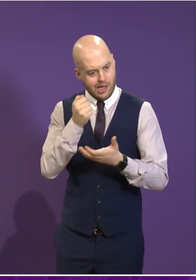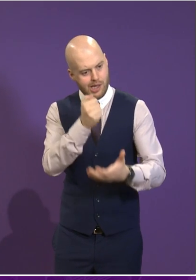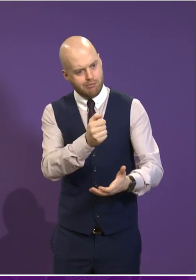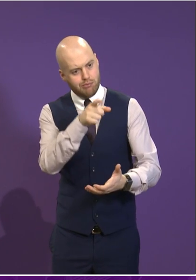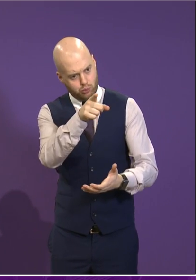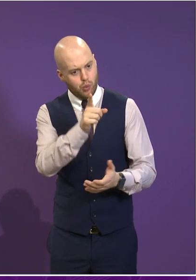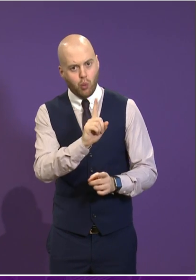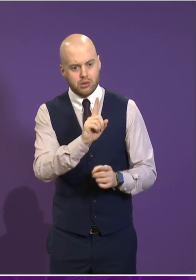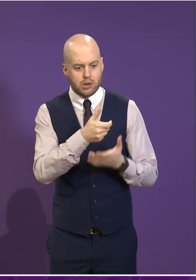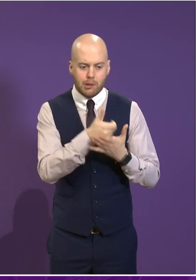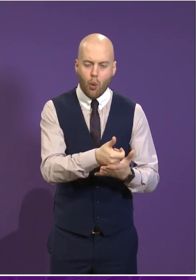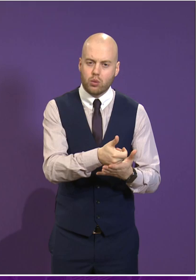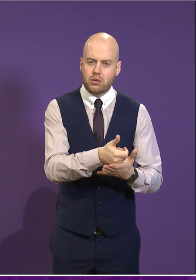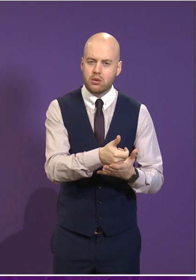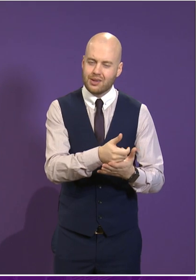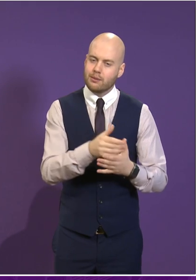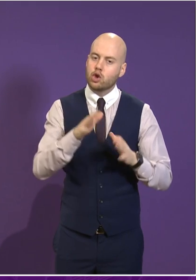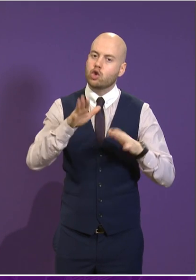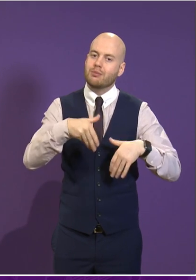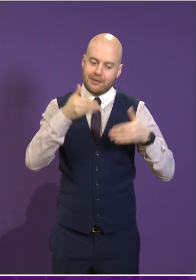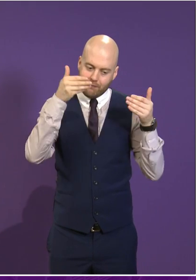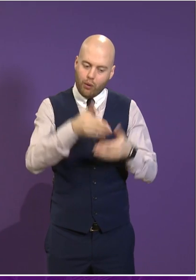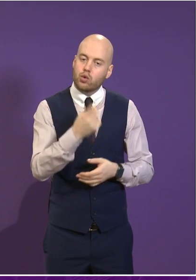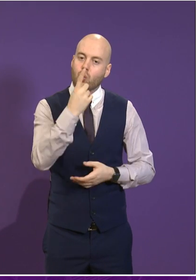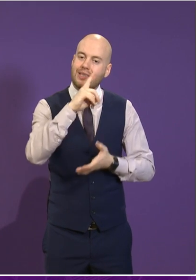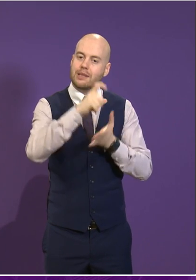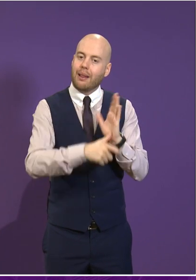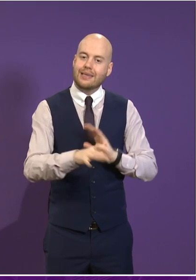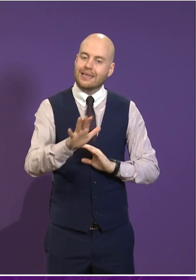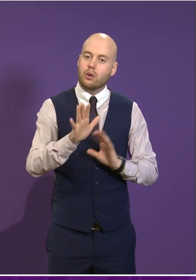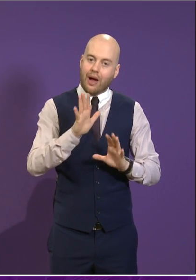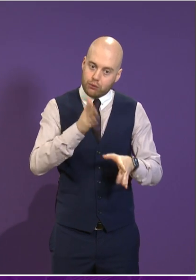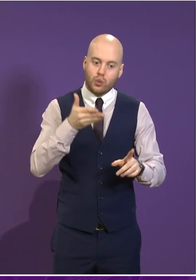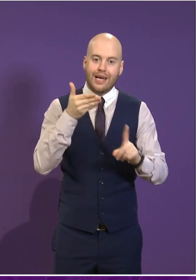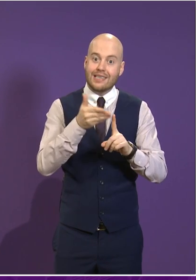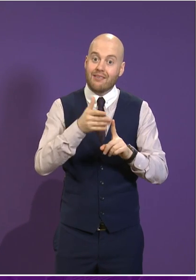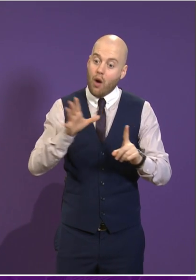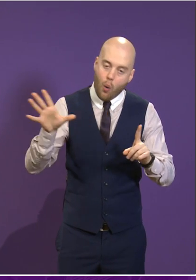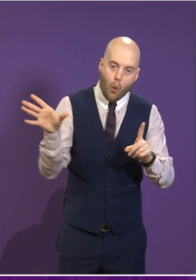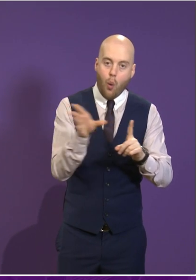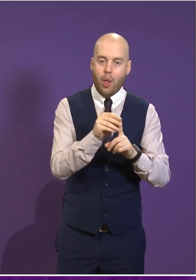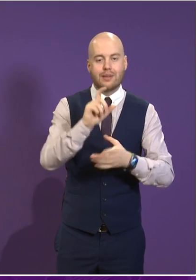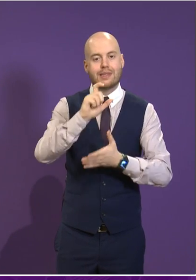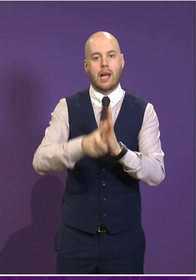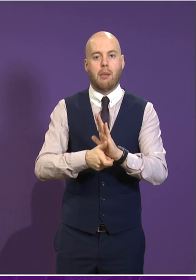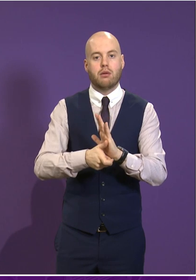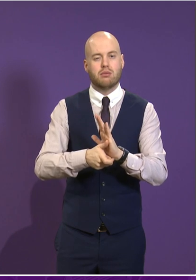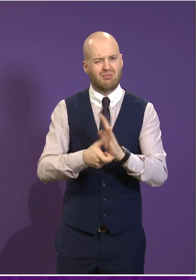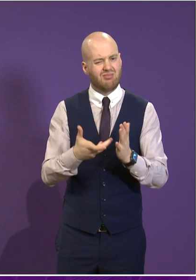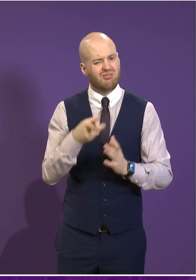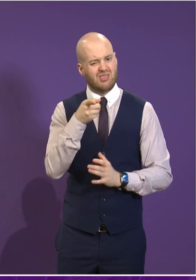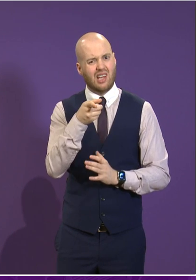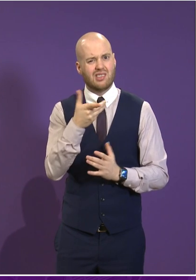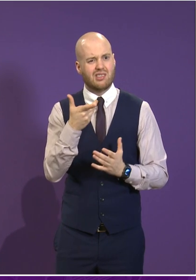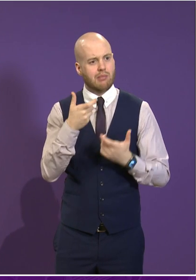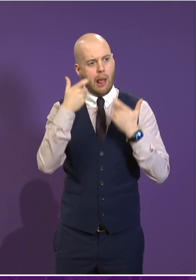looking at the whole pot, not just, you know, the proportion that is identified as a disabled students premium, because it's a legal